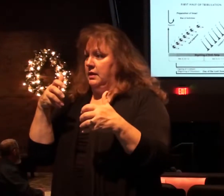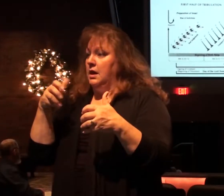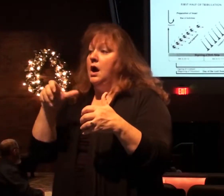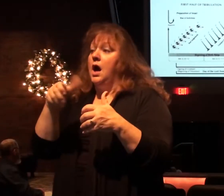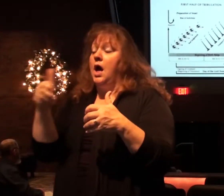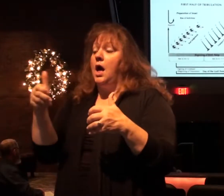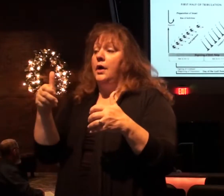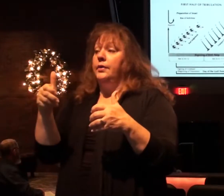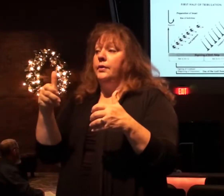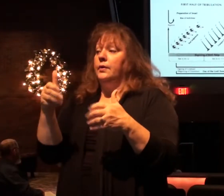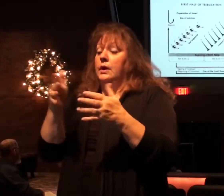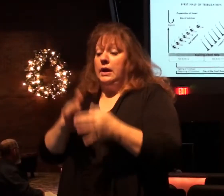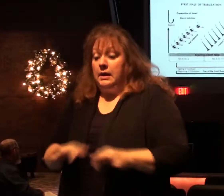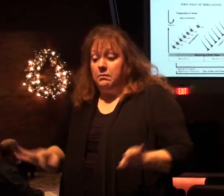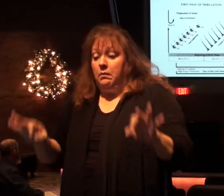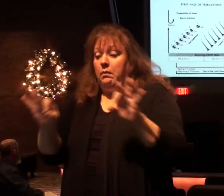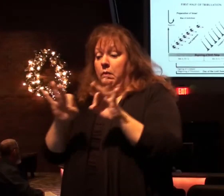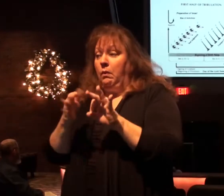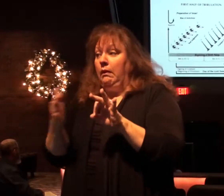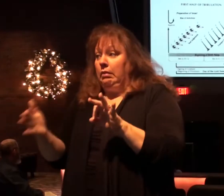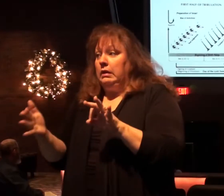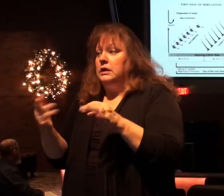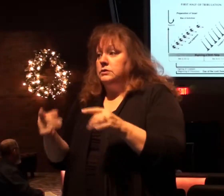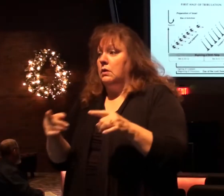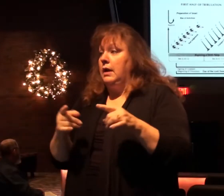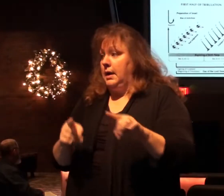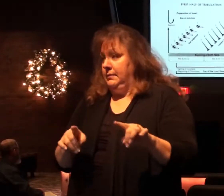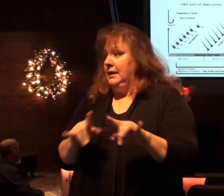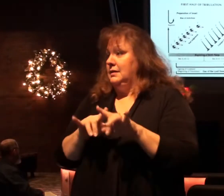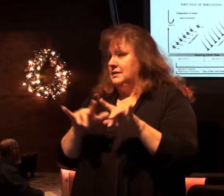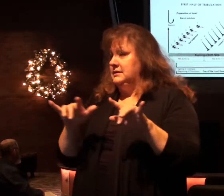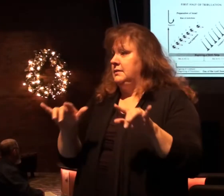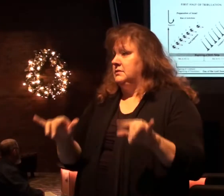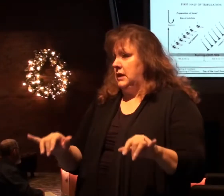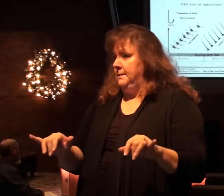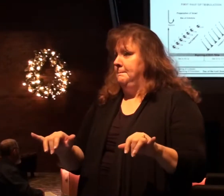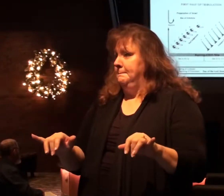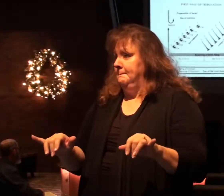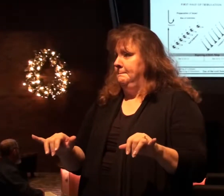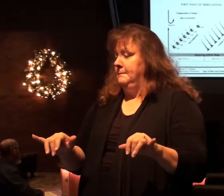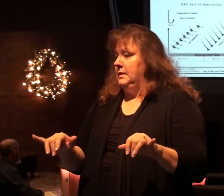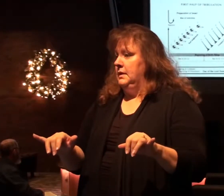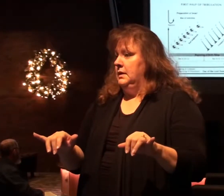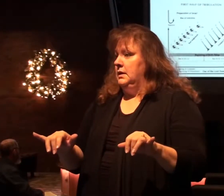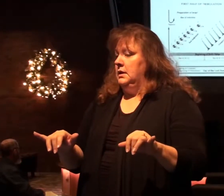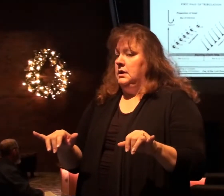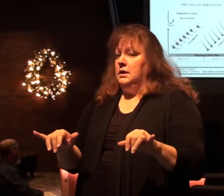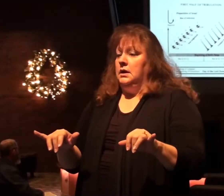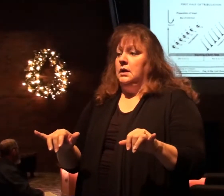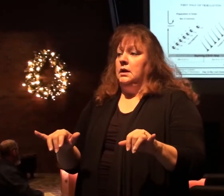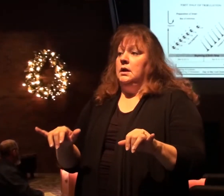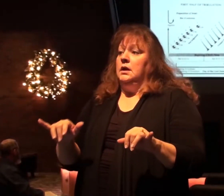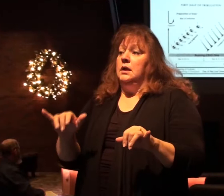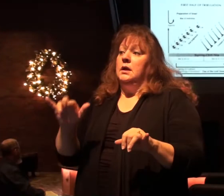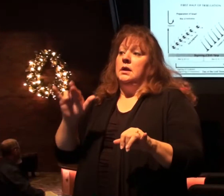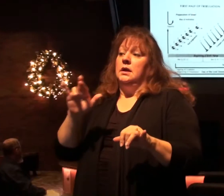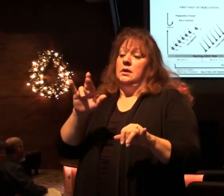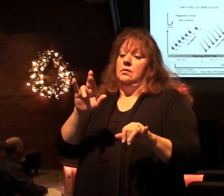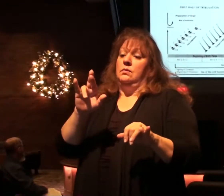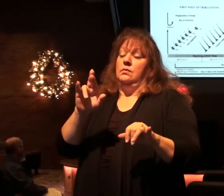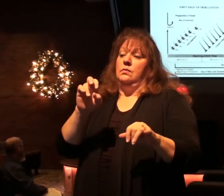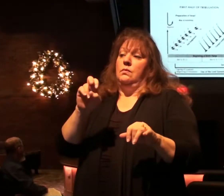events of great importance taking place. They are being revealed in chapters